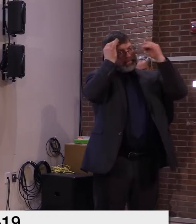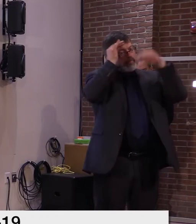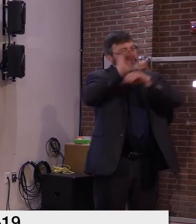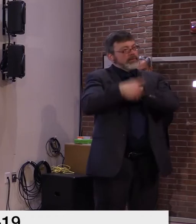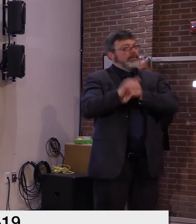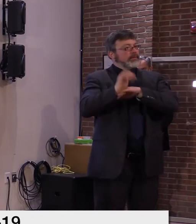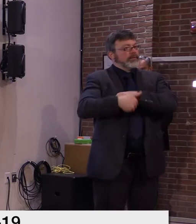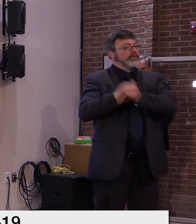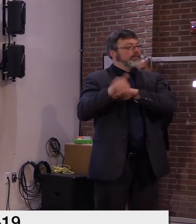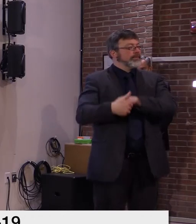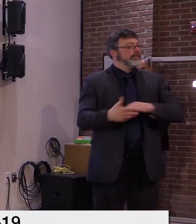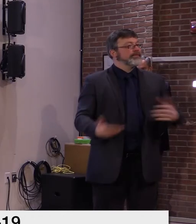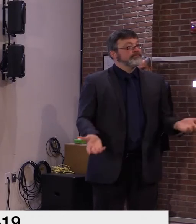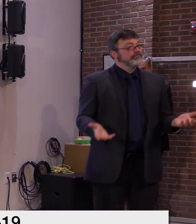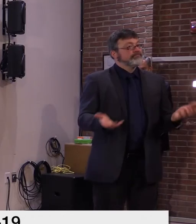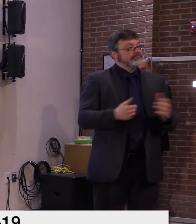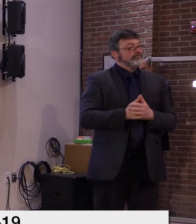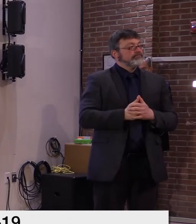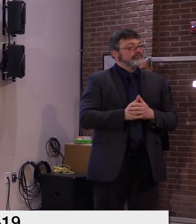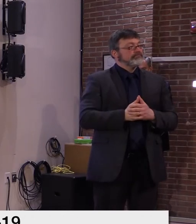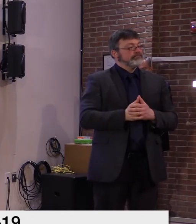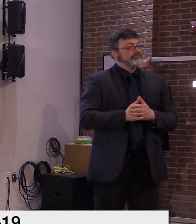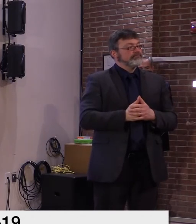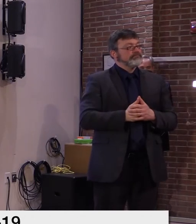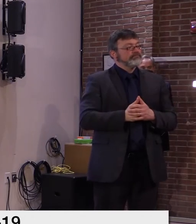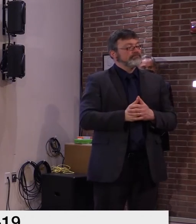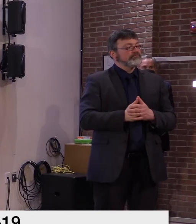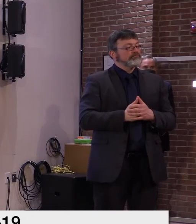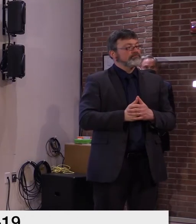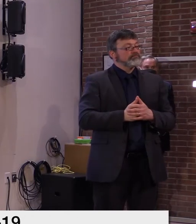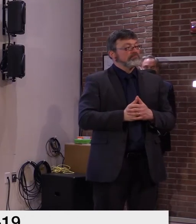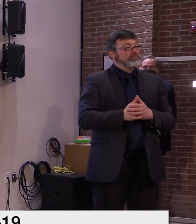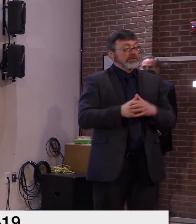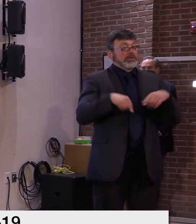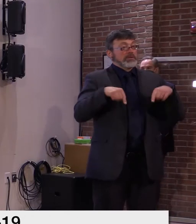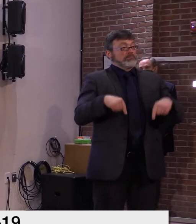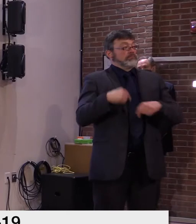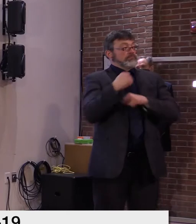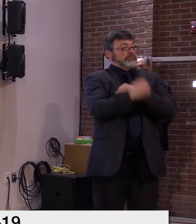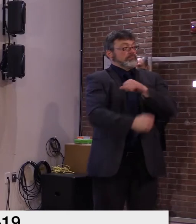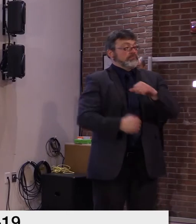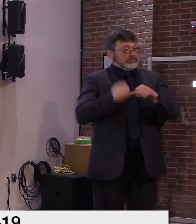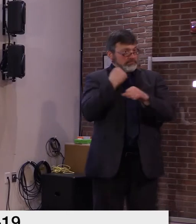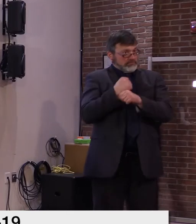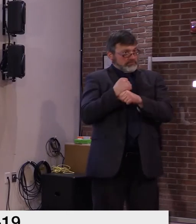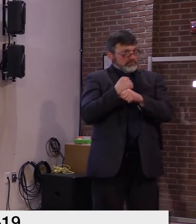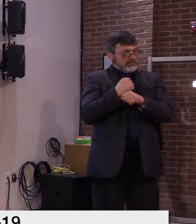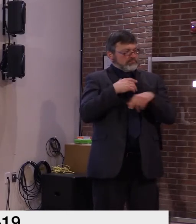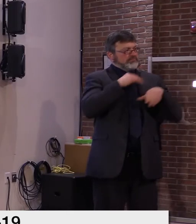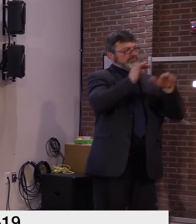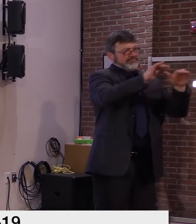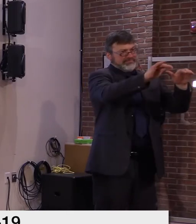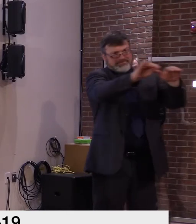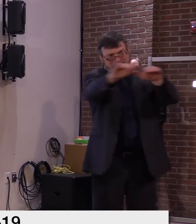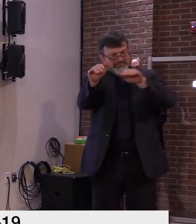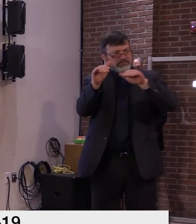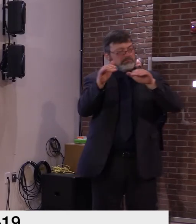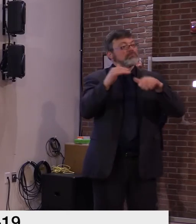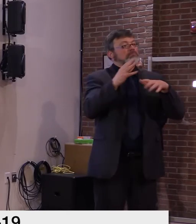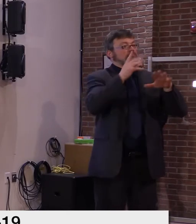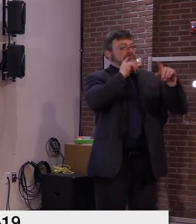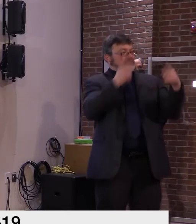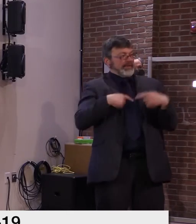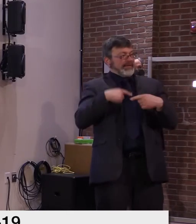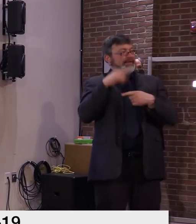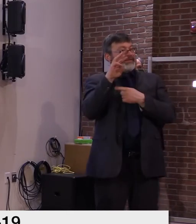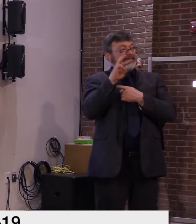a 65% response rate, and I just want to note also that difference and be able to connect with and reach out and hear from young people has